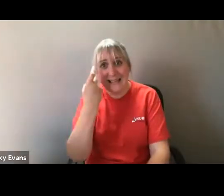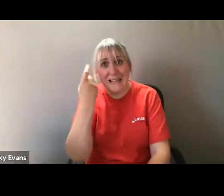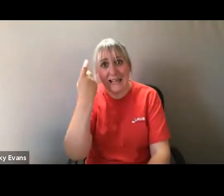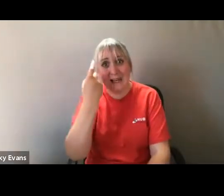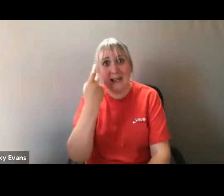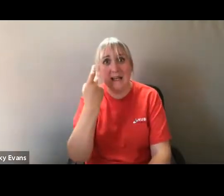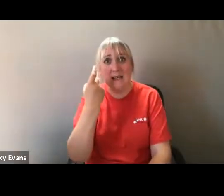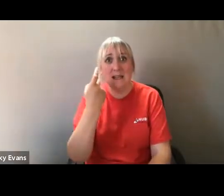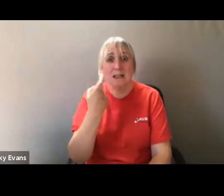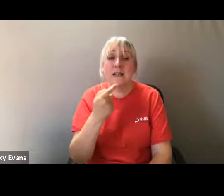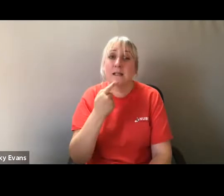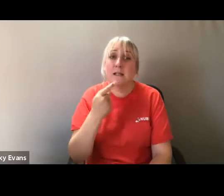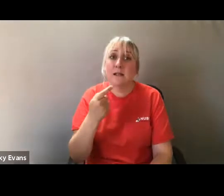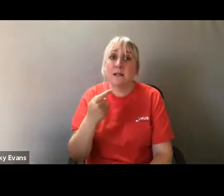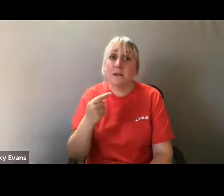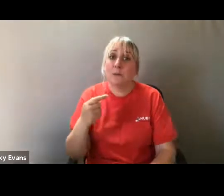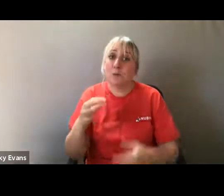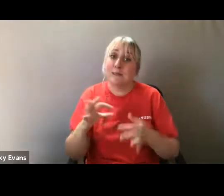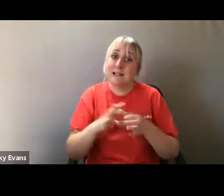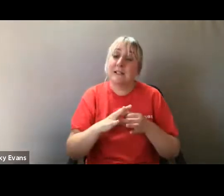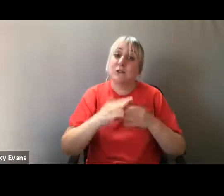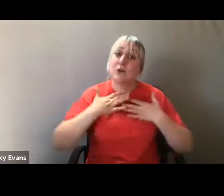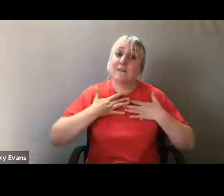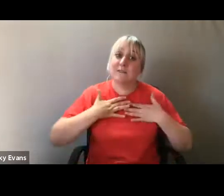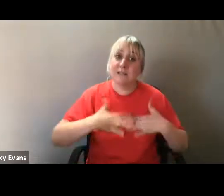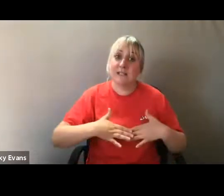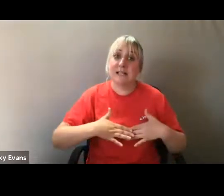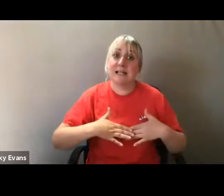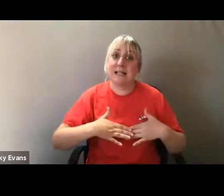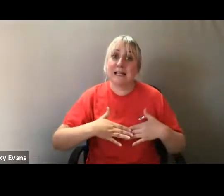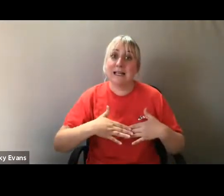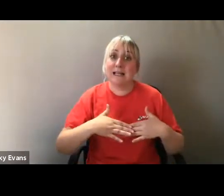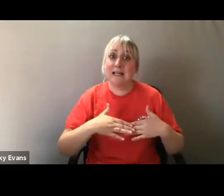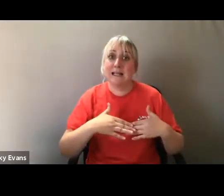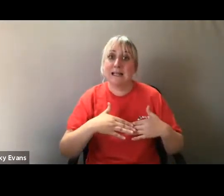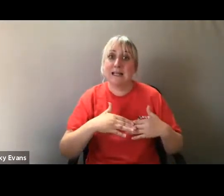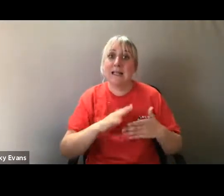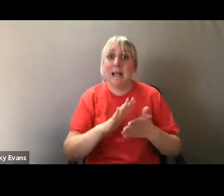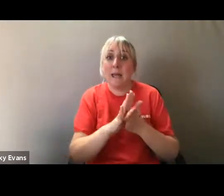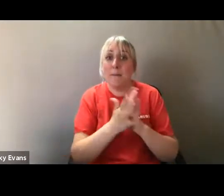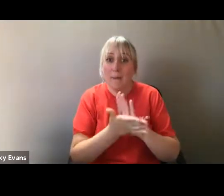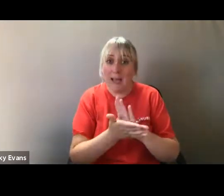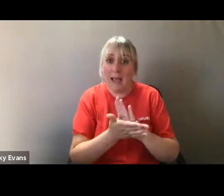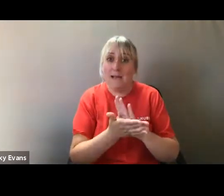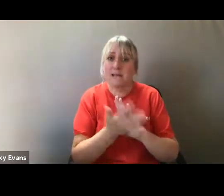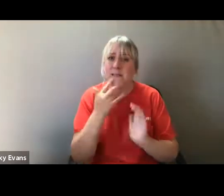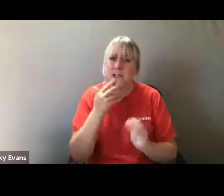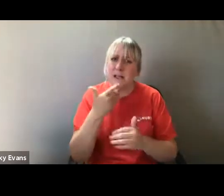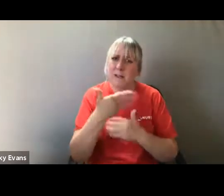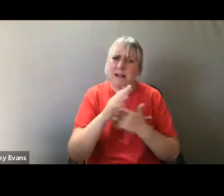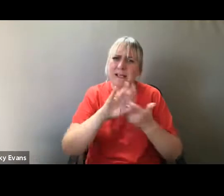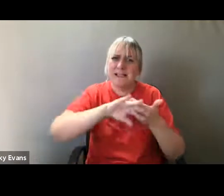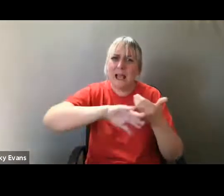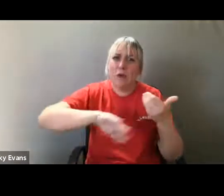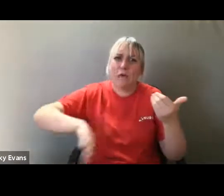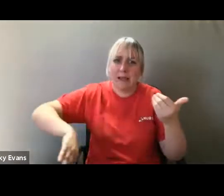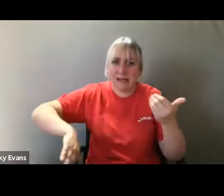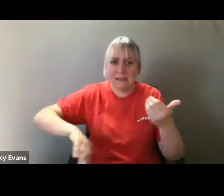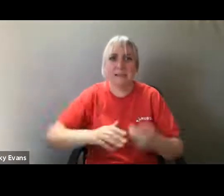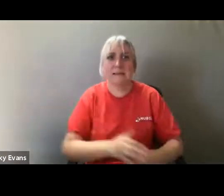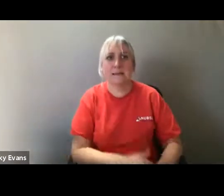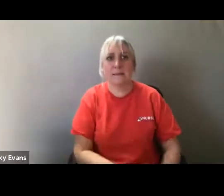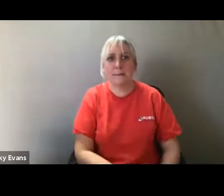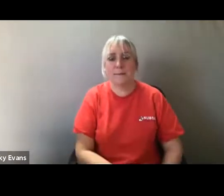of the physically impaired against segregation. And they